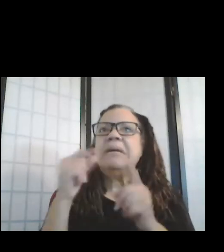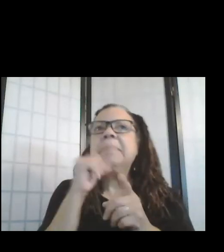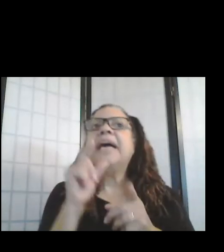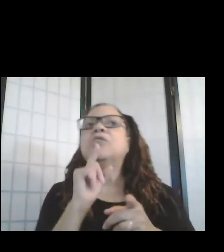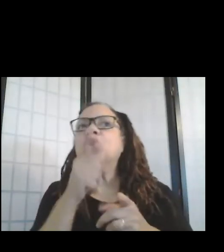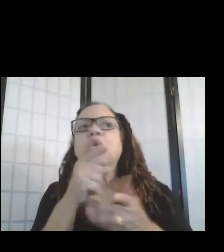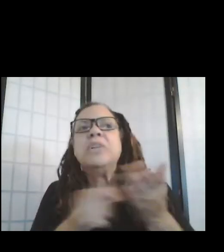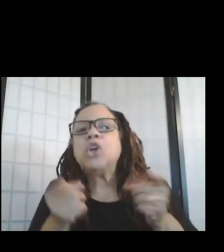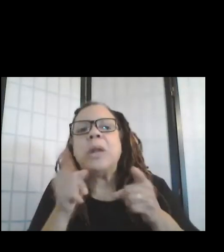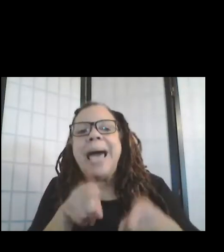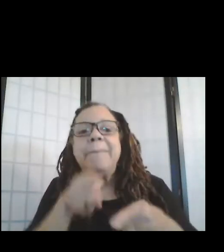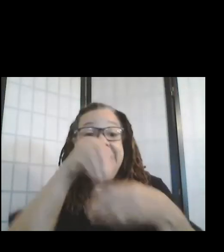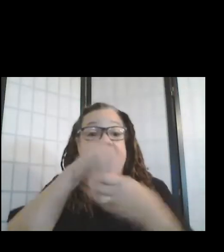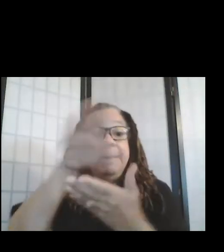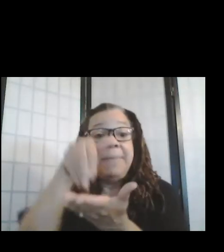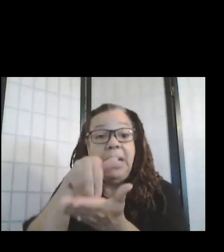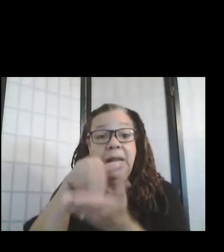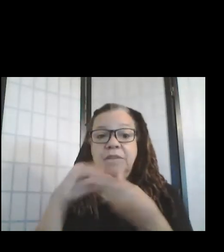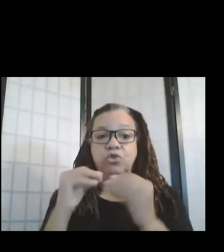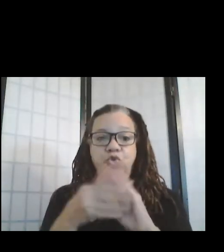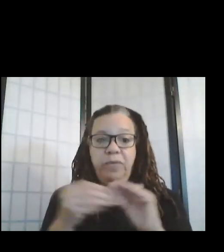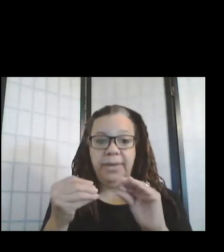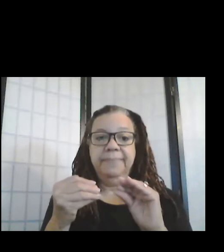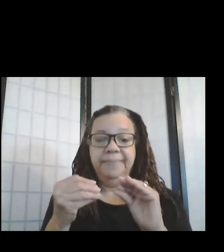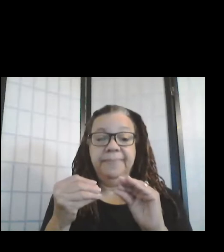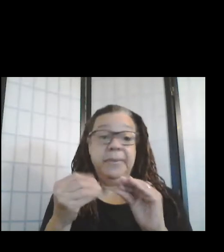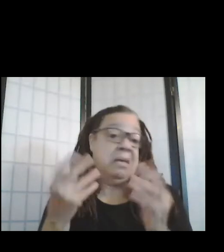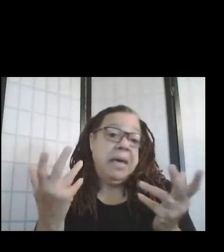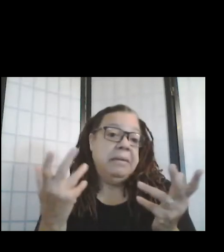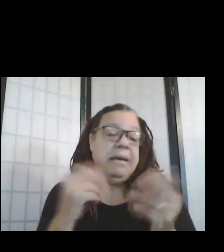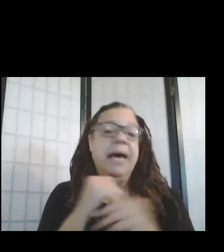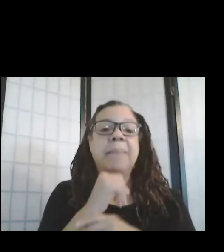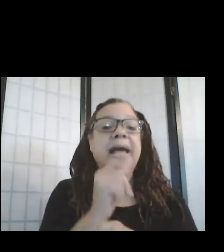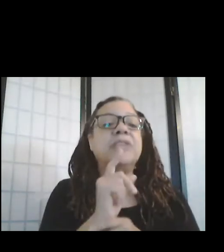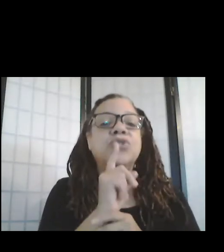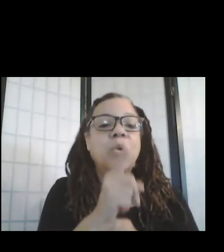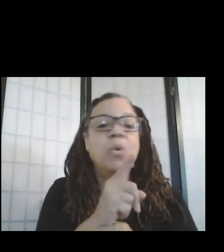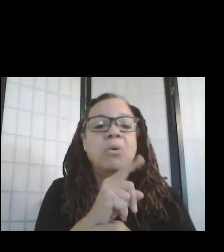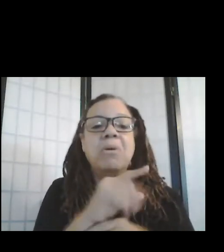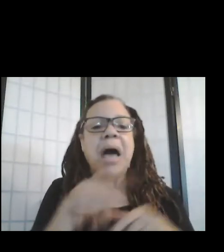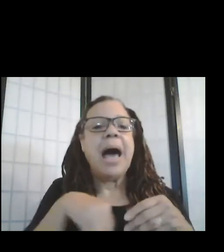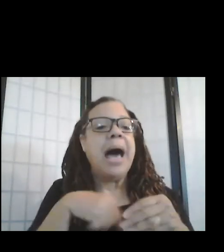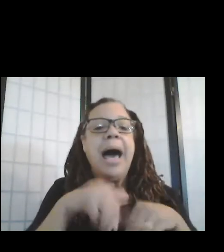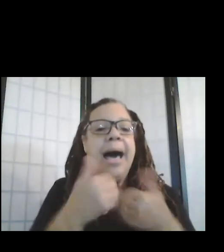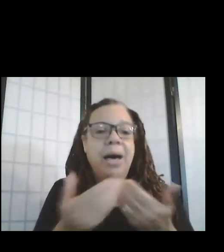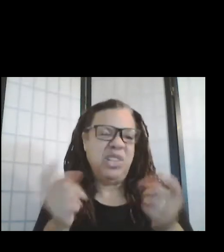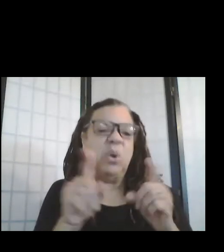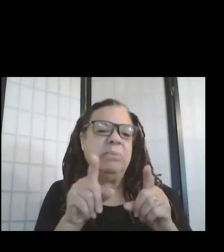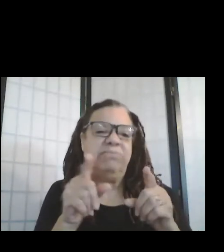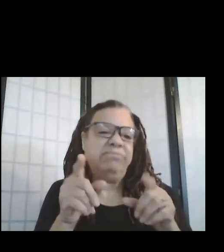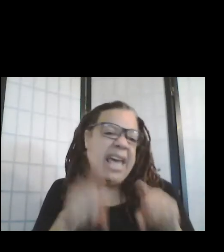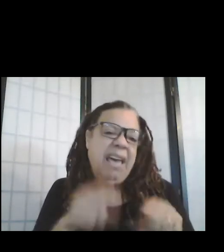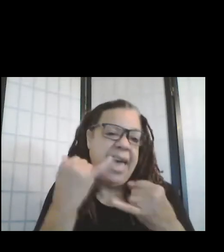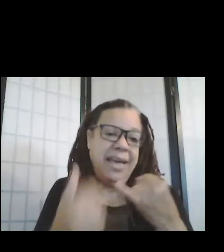sure what's going to happen in the meantime. And I frankly am not entirely sure how the thing's going to end. but I'm confident that as